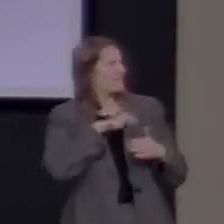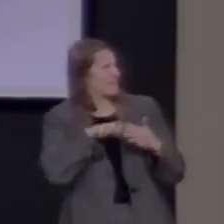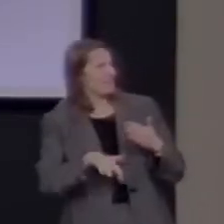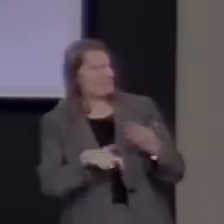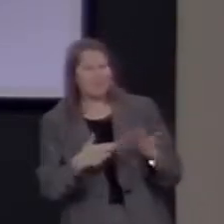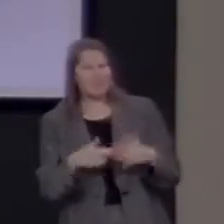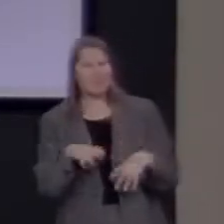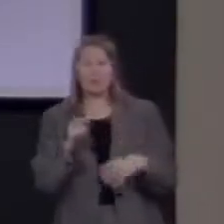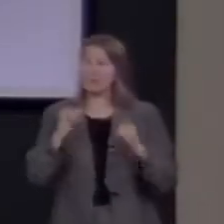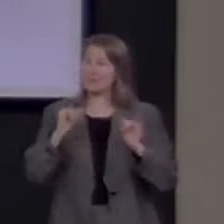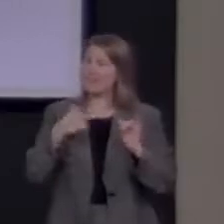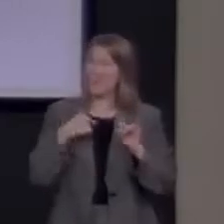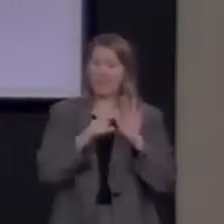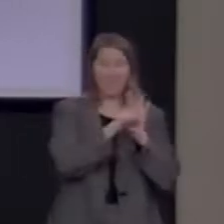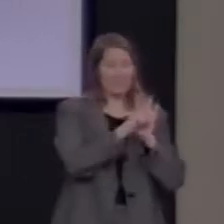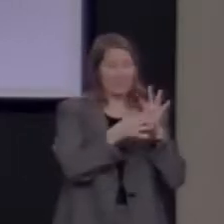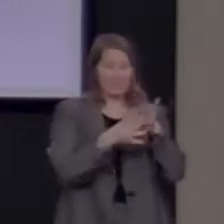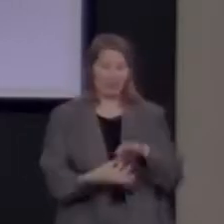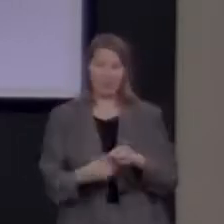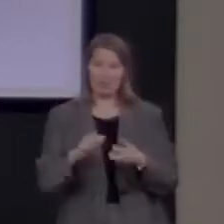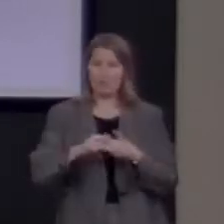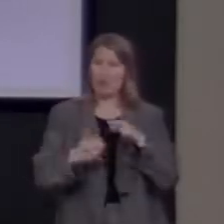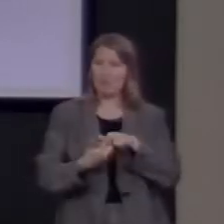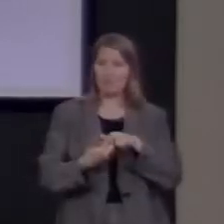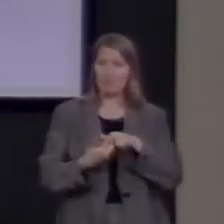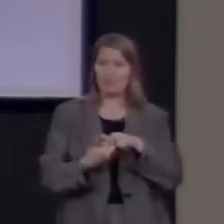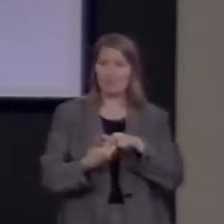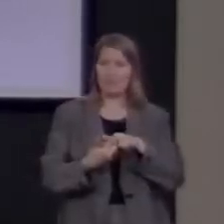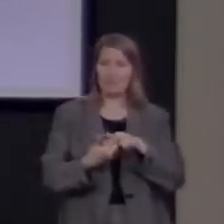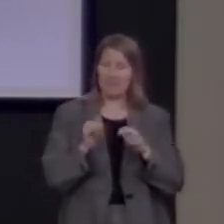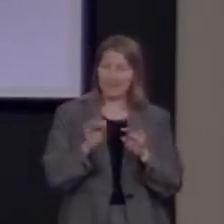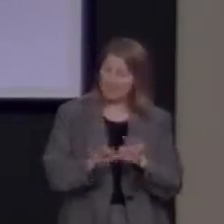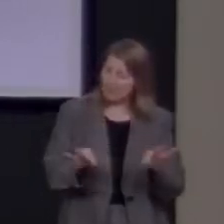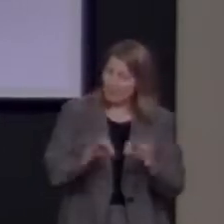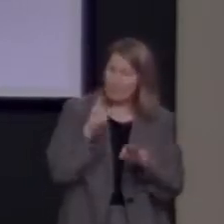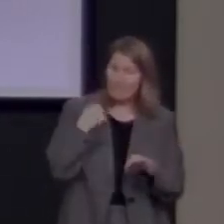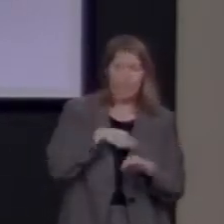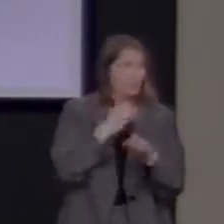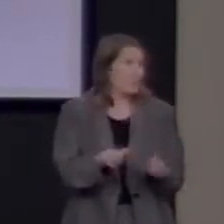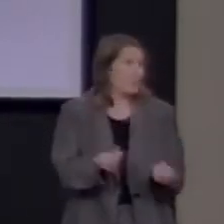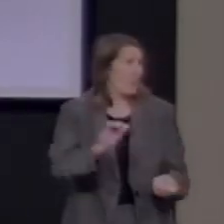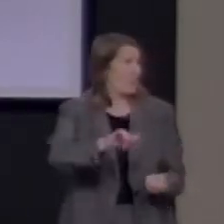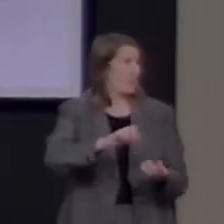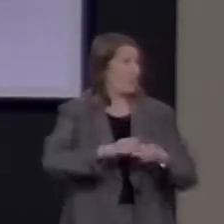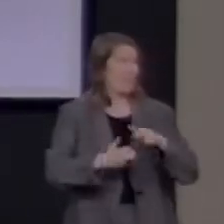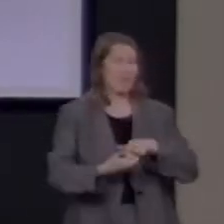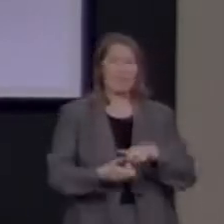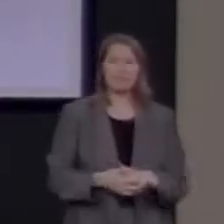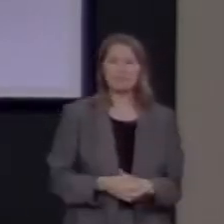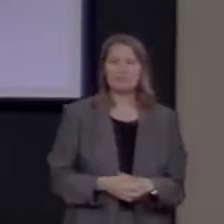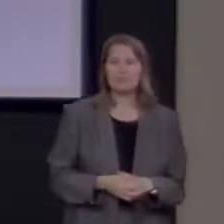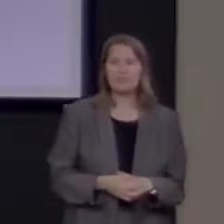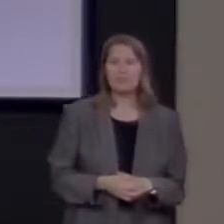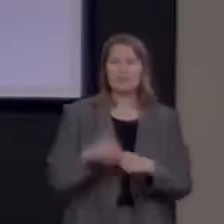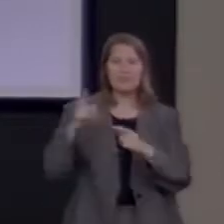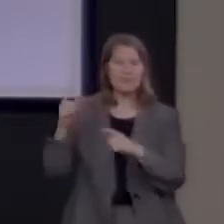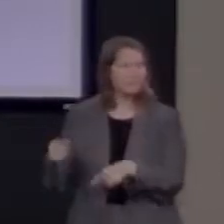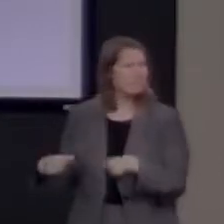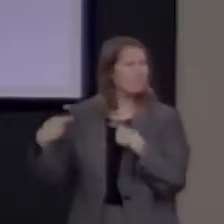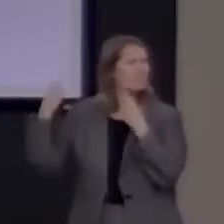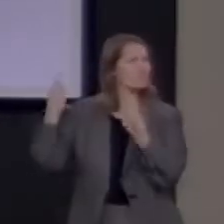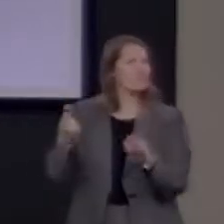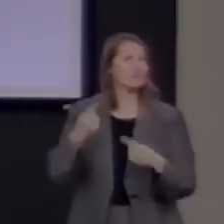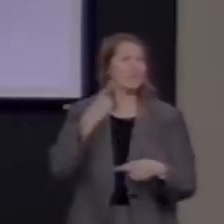symbol grounding problem, and I think it's important for theoretical reasons as well as practical ones, The dominant hypothesis in our field is